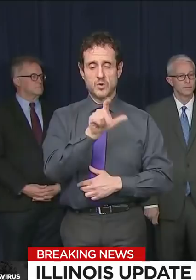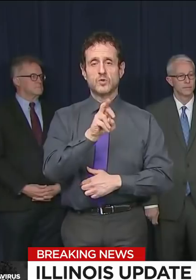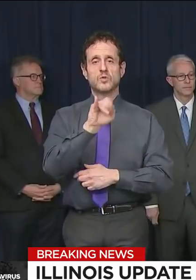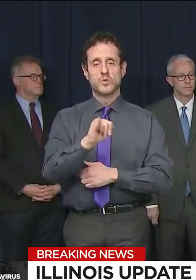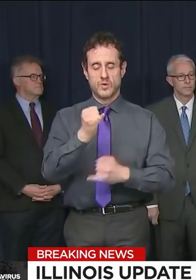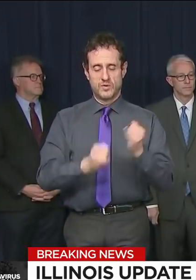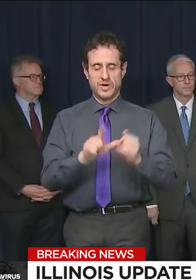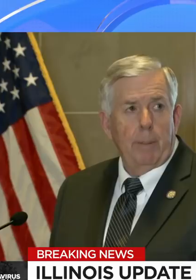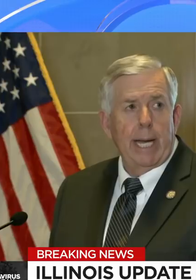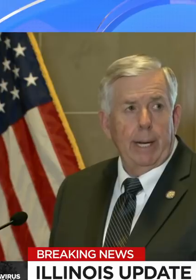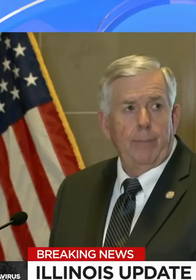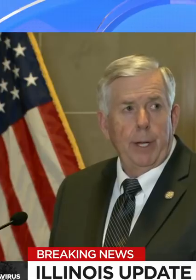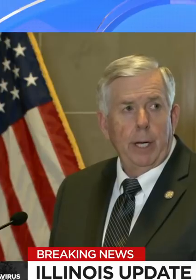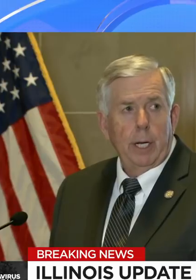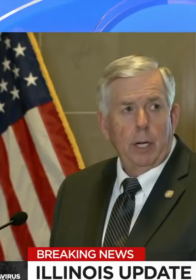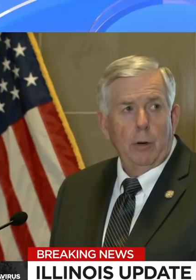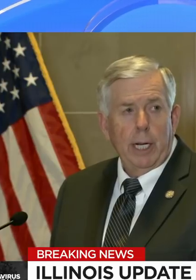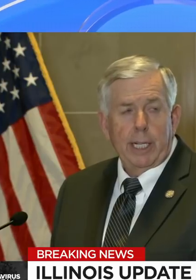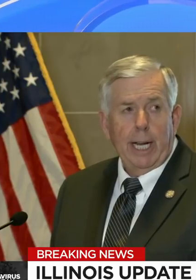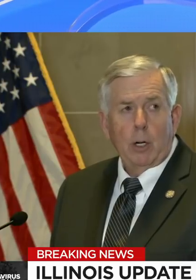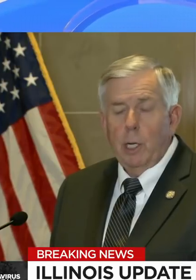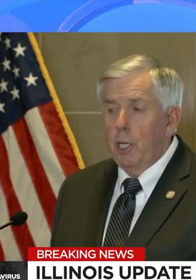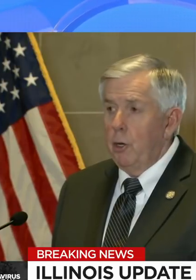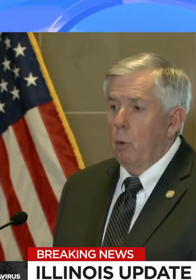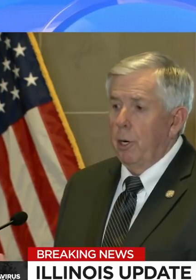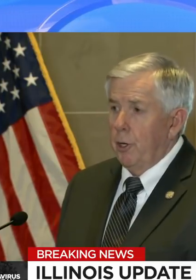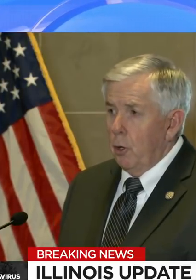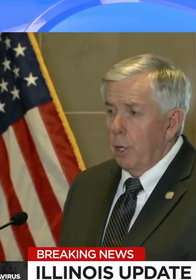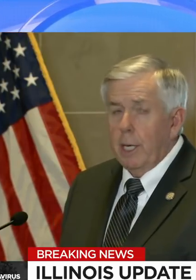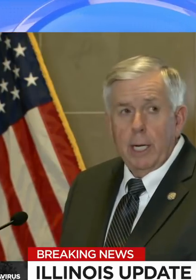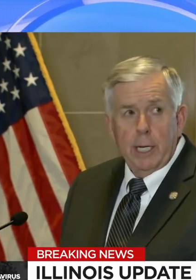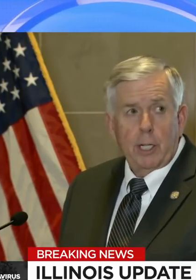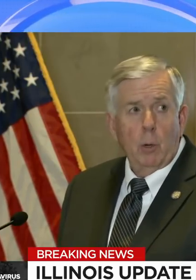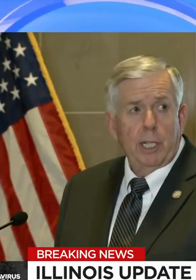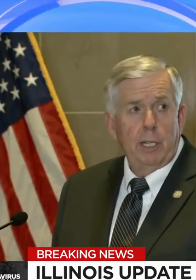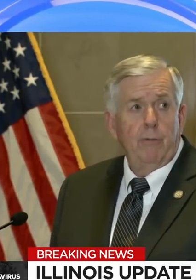Governor. It's the supply and the demand. You know, it's not a question you don't want to do. You were it. just listening It's a to Illinois question Governor